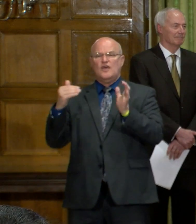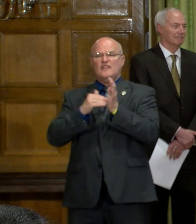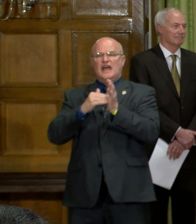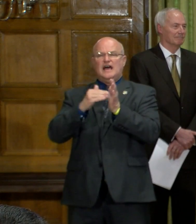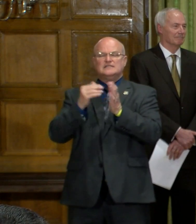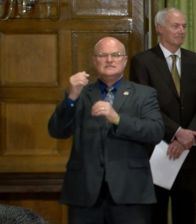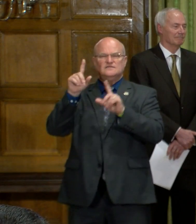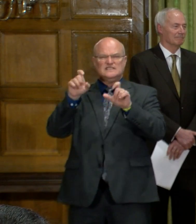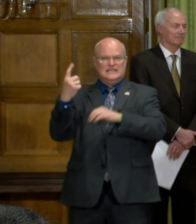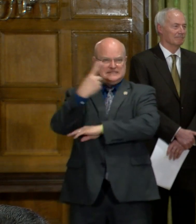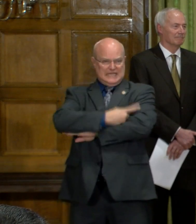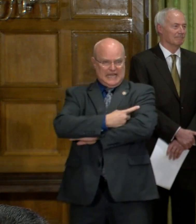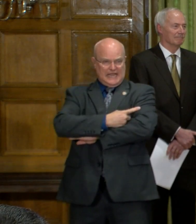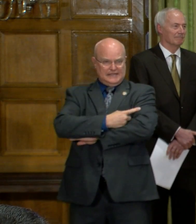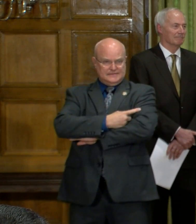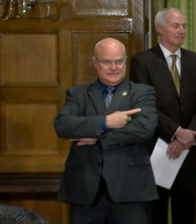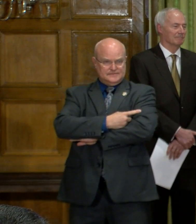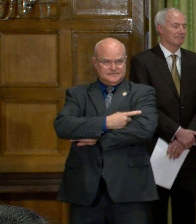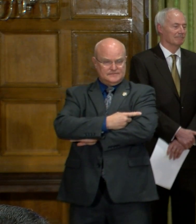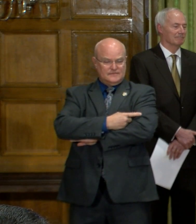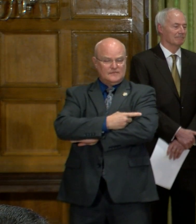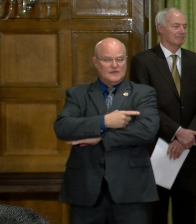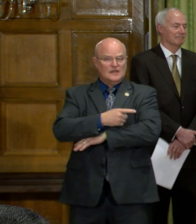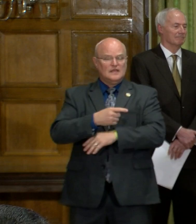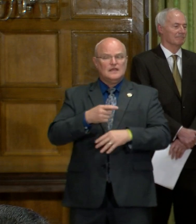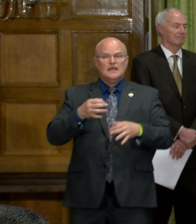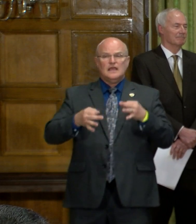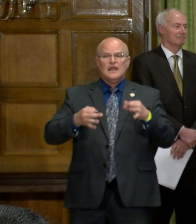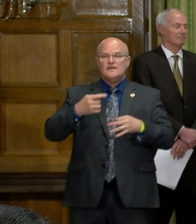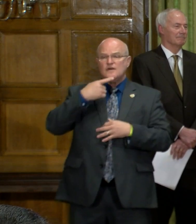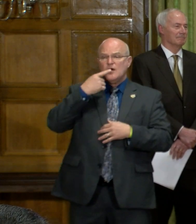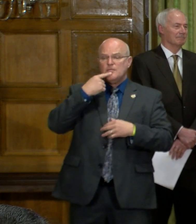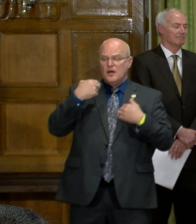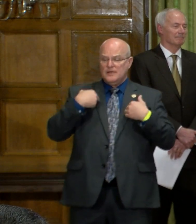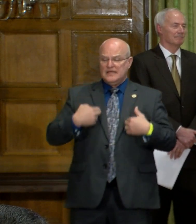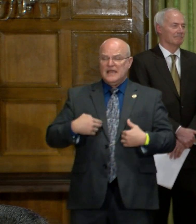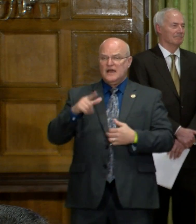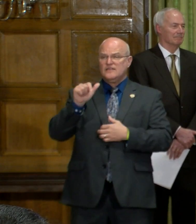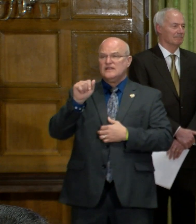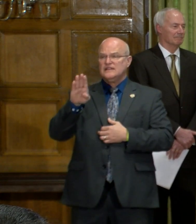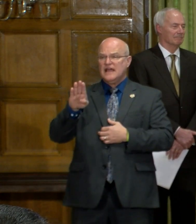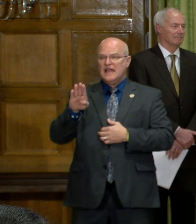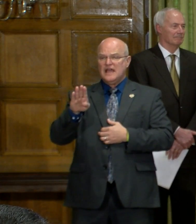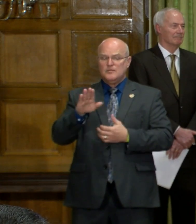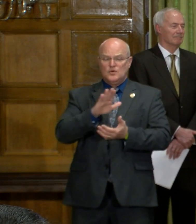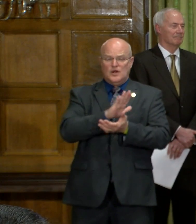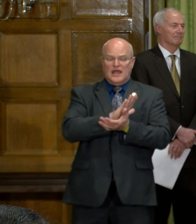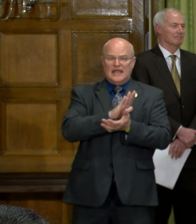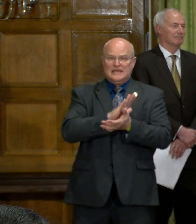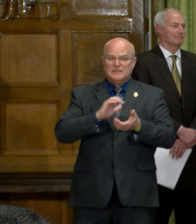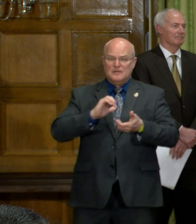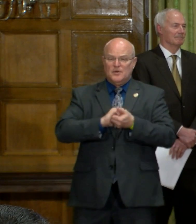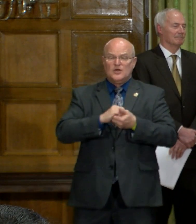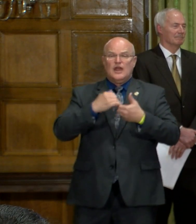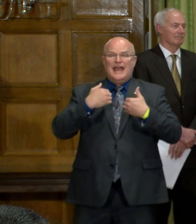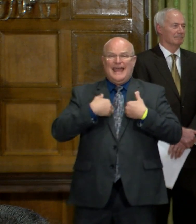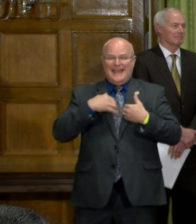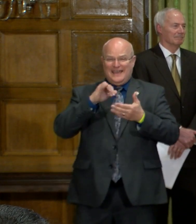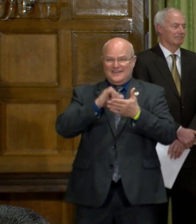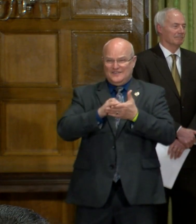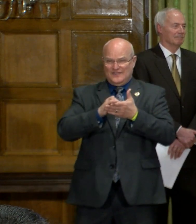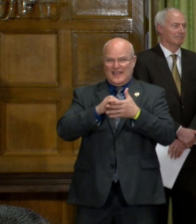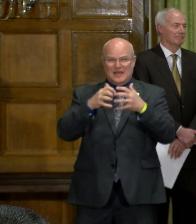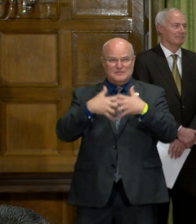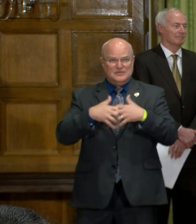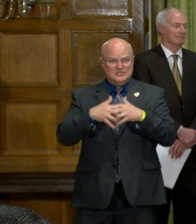of tests a day. If a public health lab or an academic partner happened to have one of those